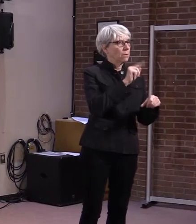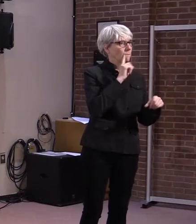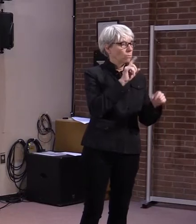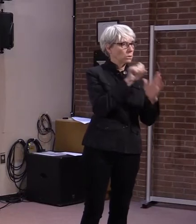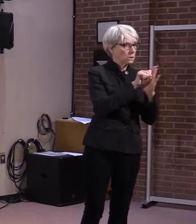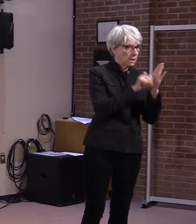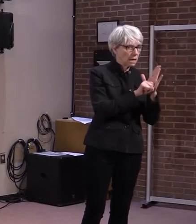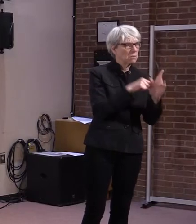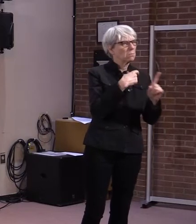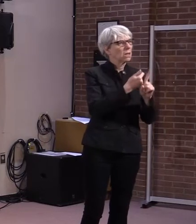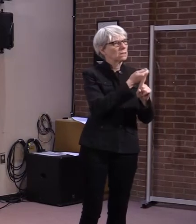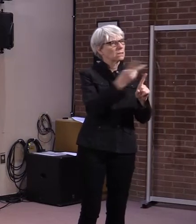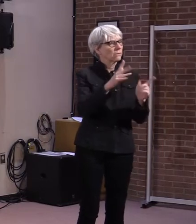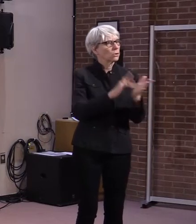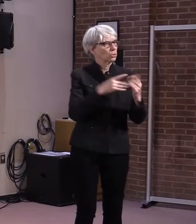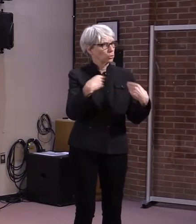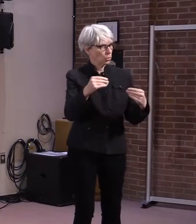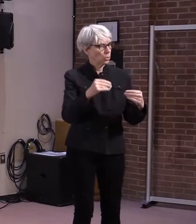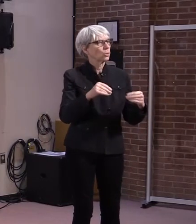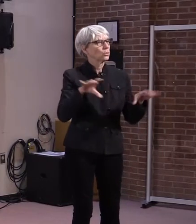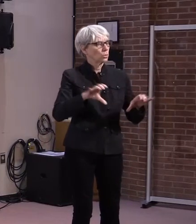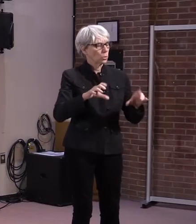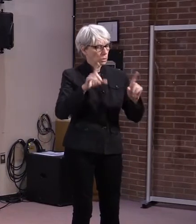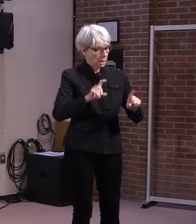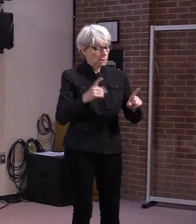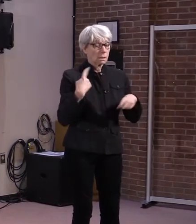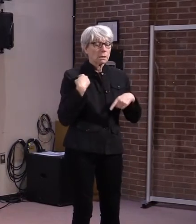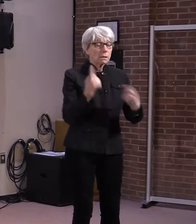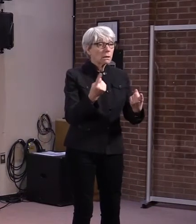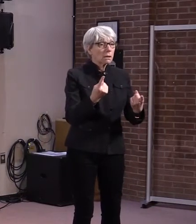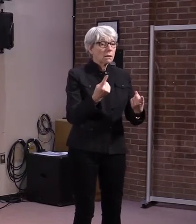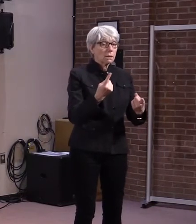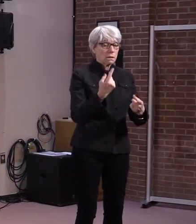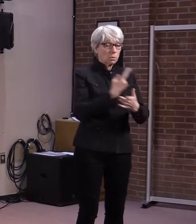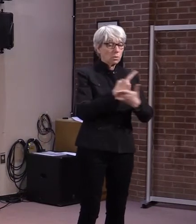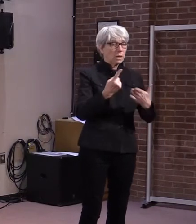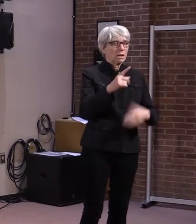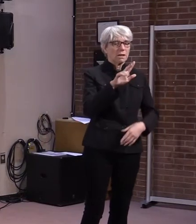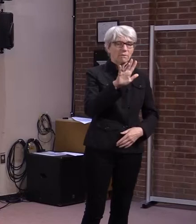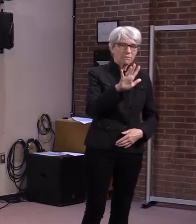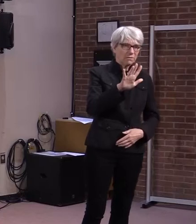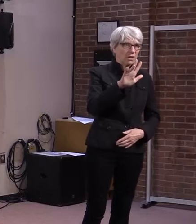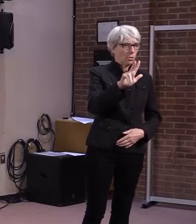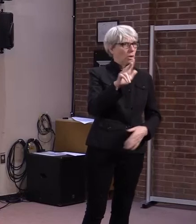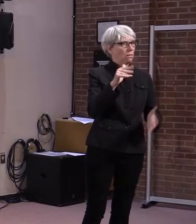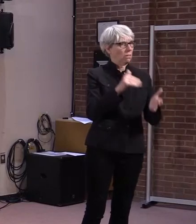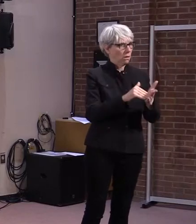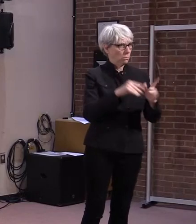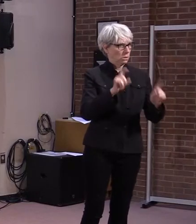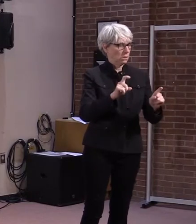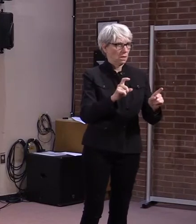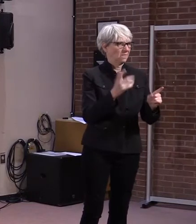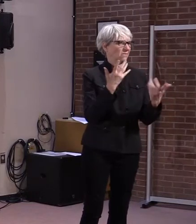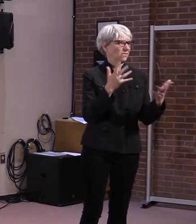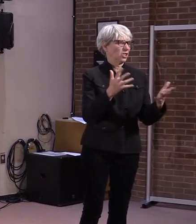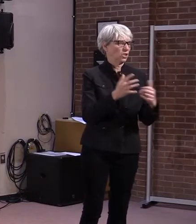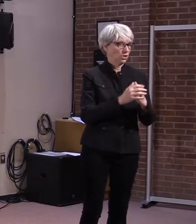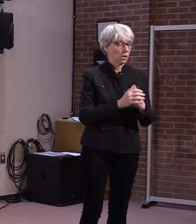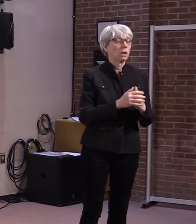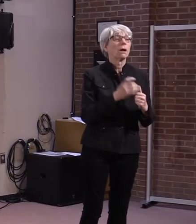testing. Over the last 7 days, we conducted 53,000 tests. We have added capacity where we